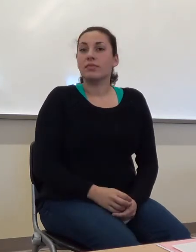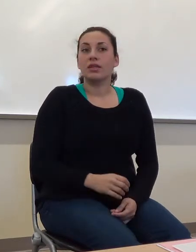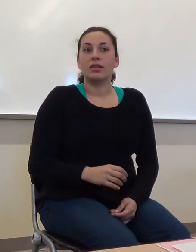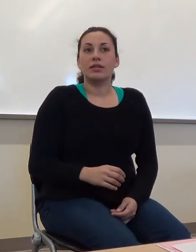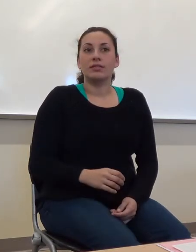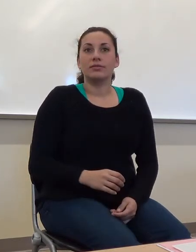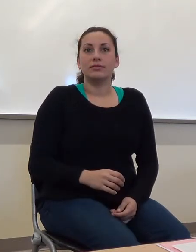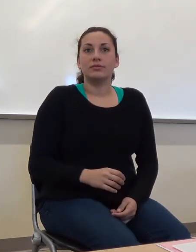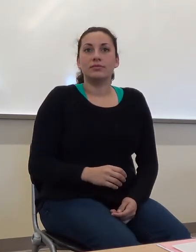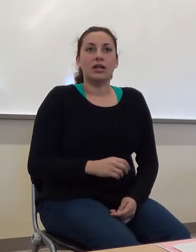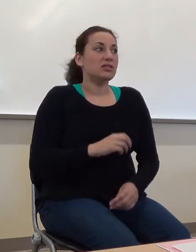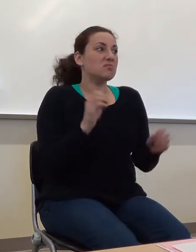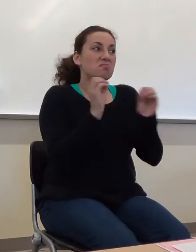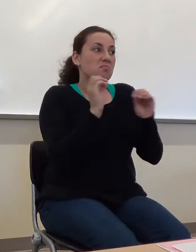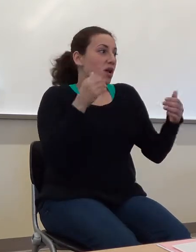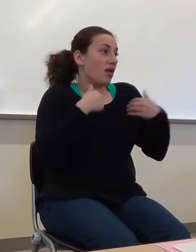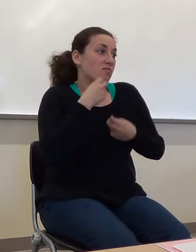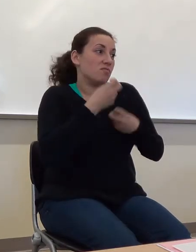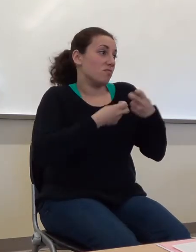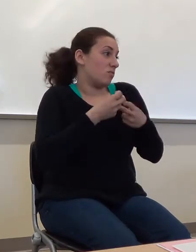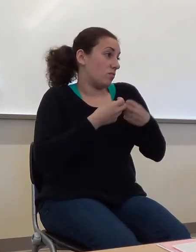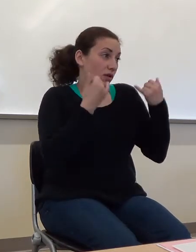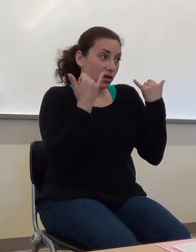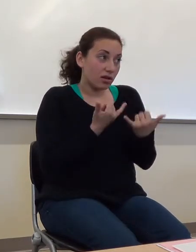heavy-duty issue,